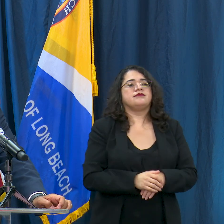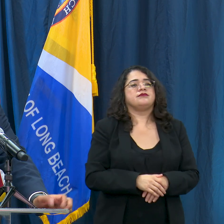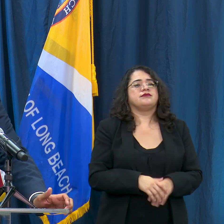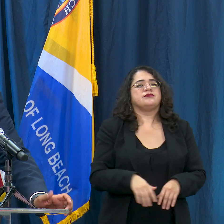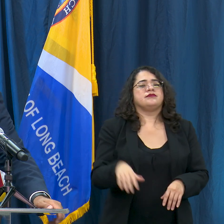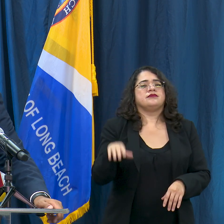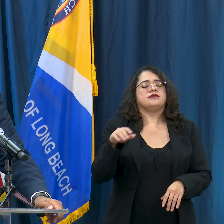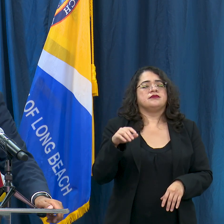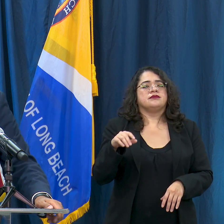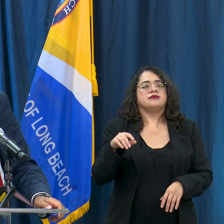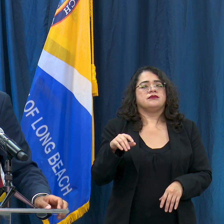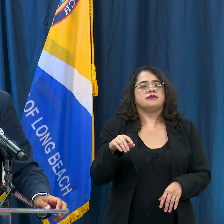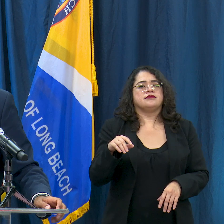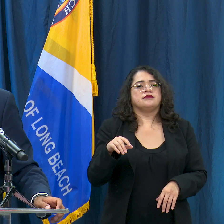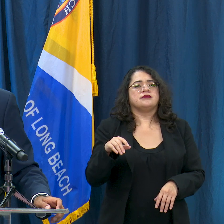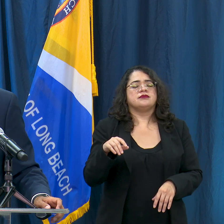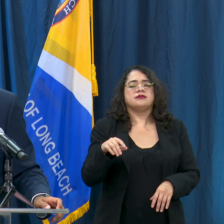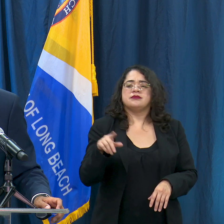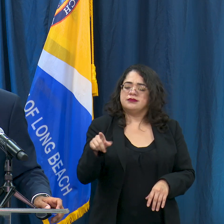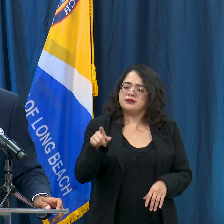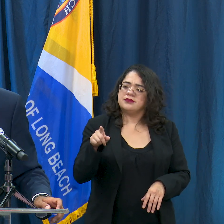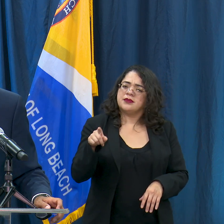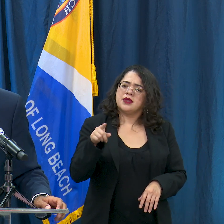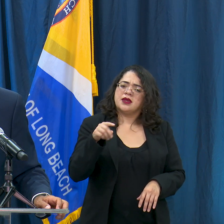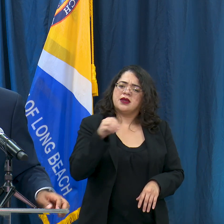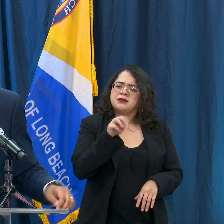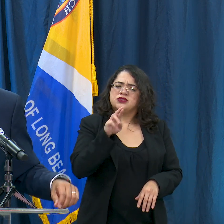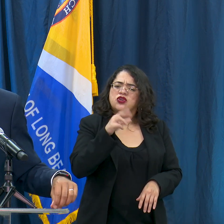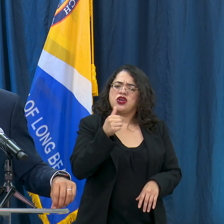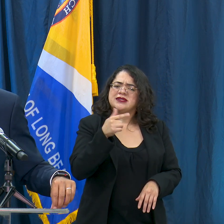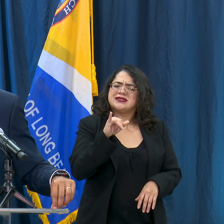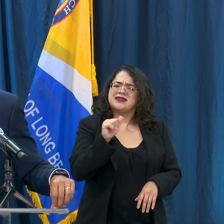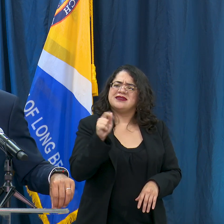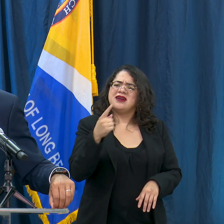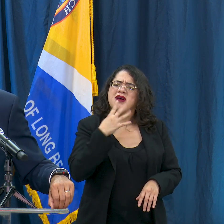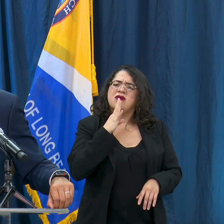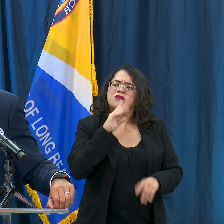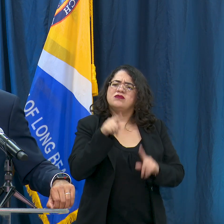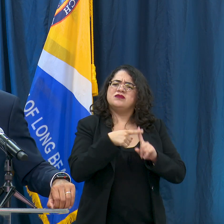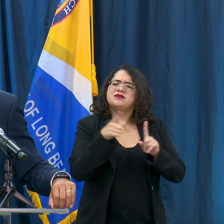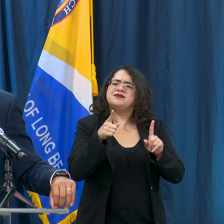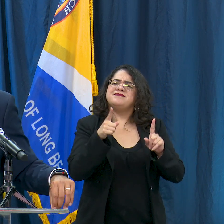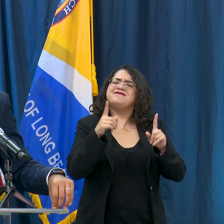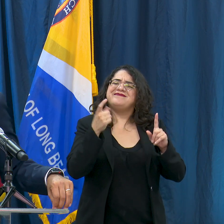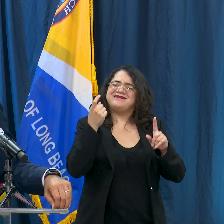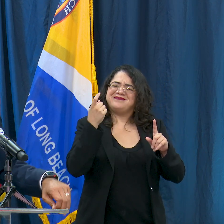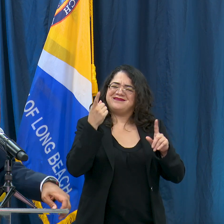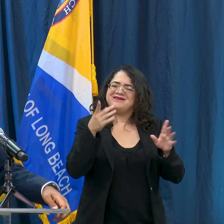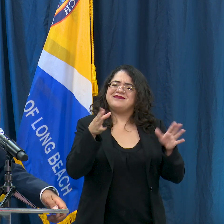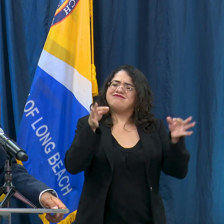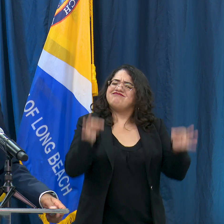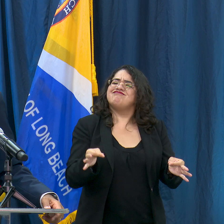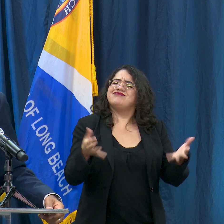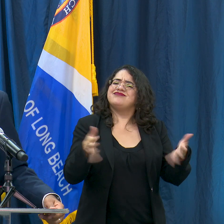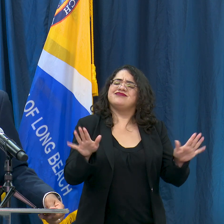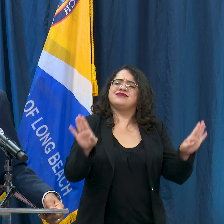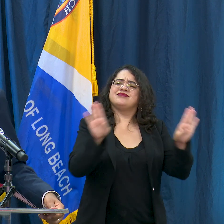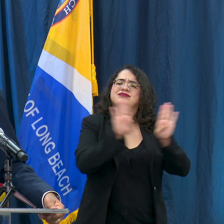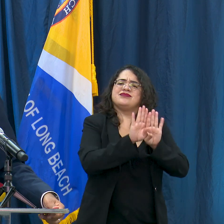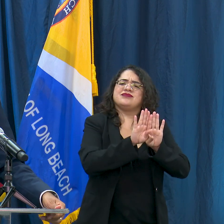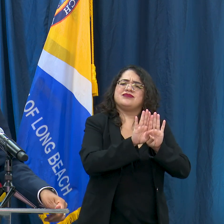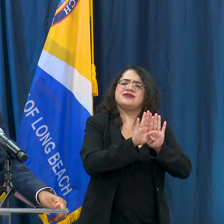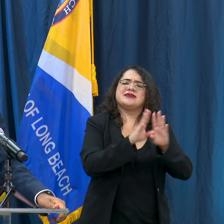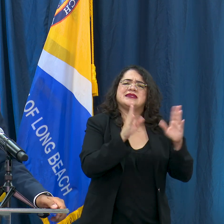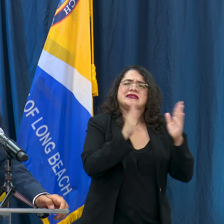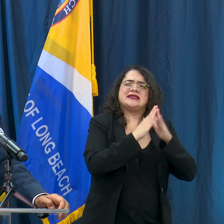Mayor Garcia. Earlier this year, the city made the decision to close the city hall and public meetings to the public, but hasn't allowed for call-in